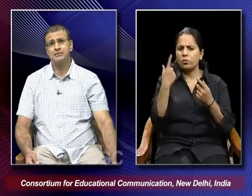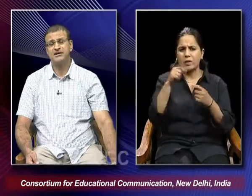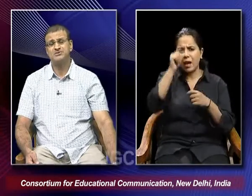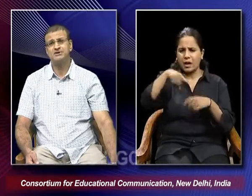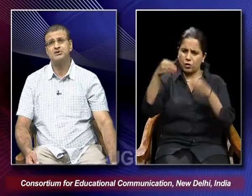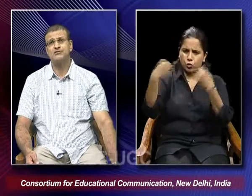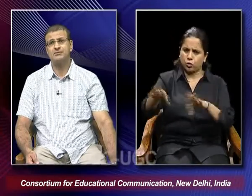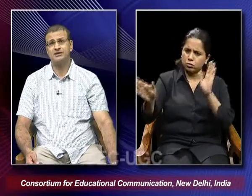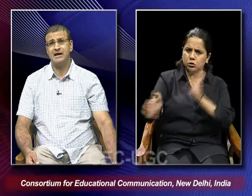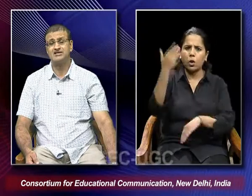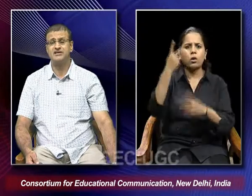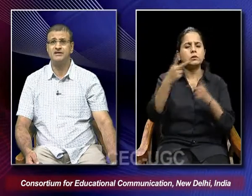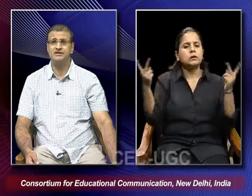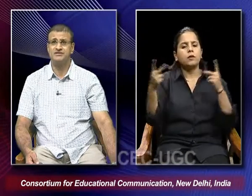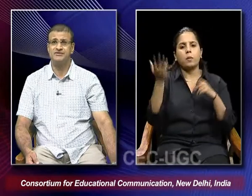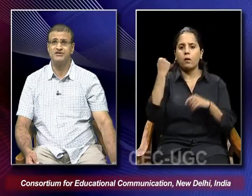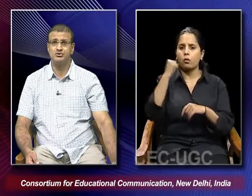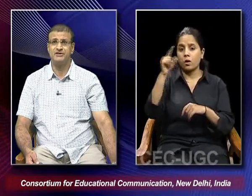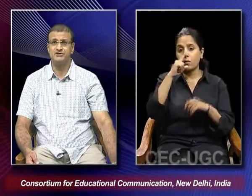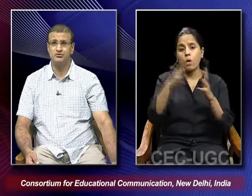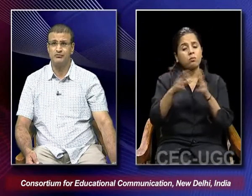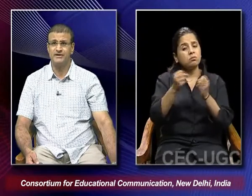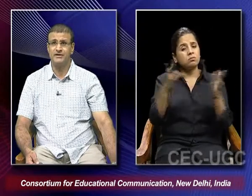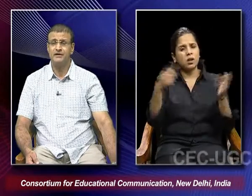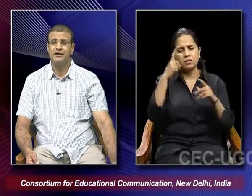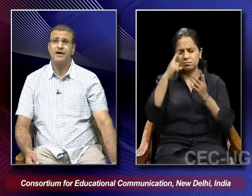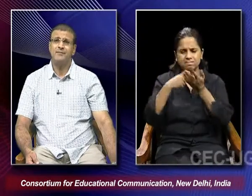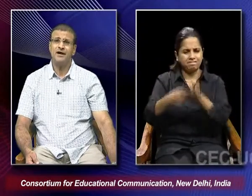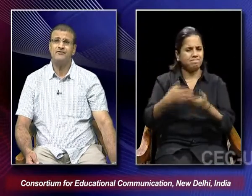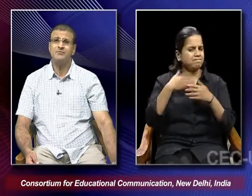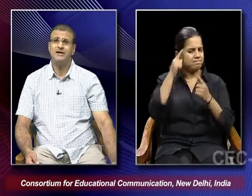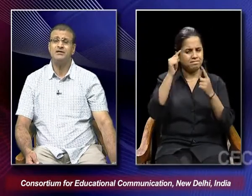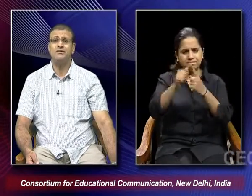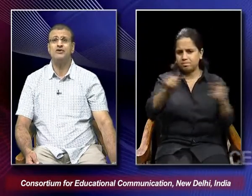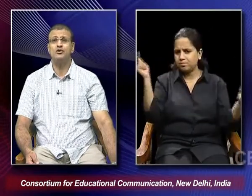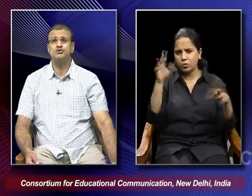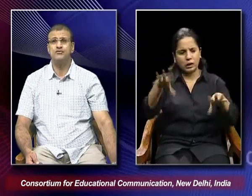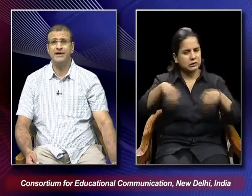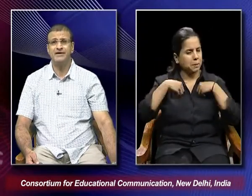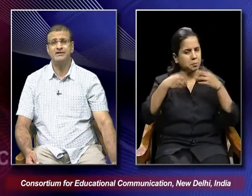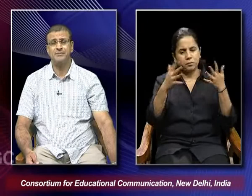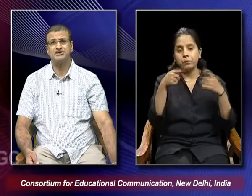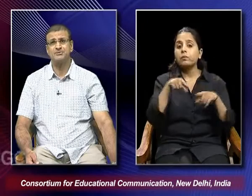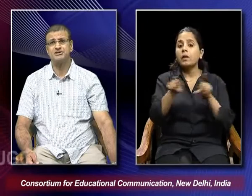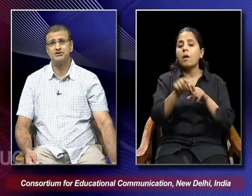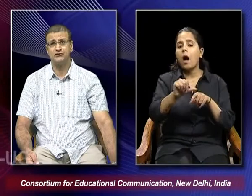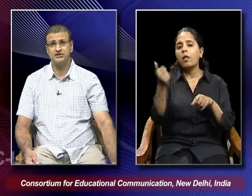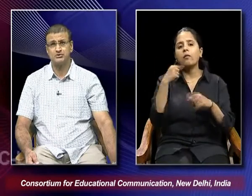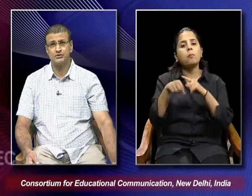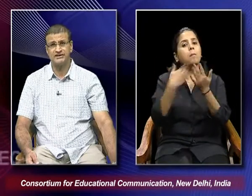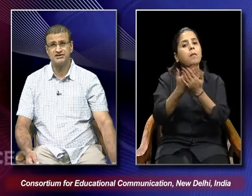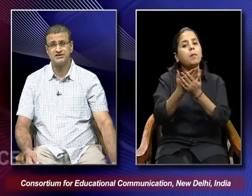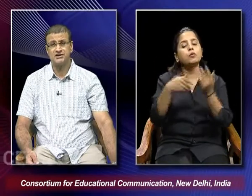the participation of women largely in the civil disobedience movement. Apart from that, we also find the participation of